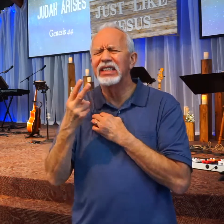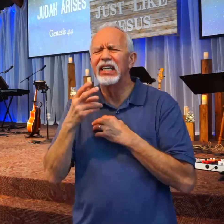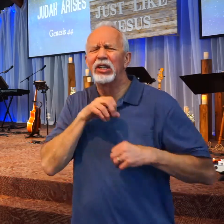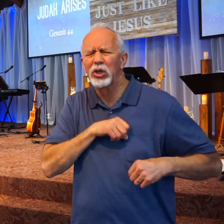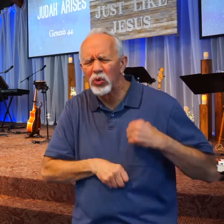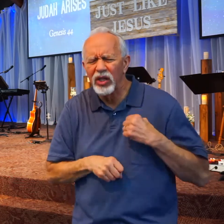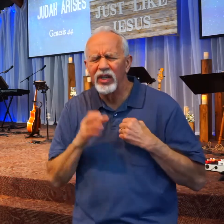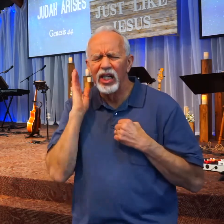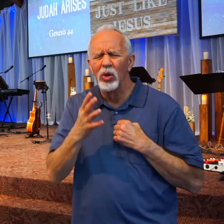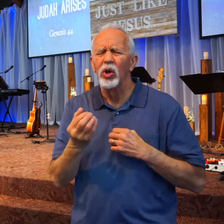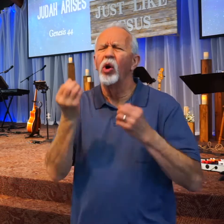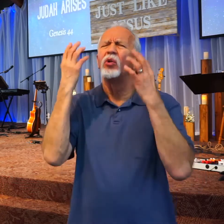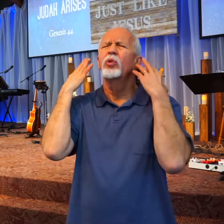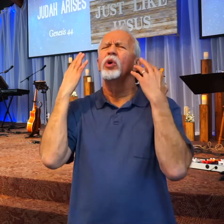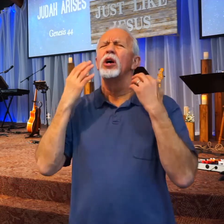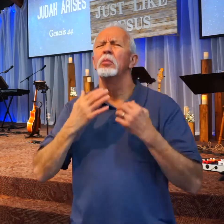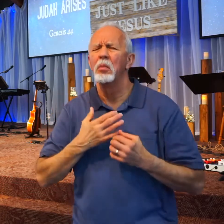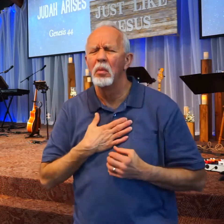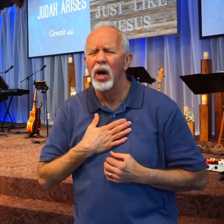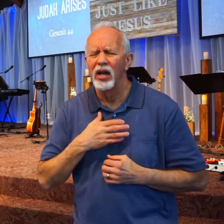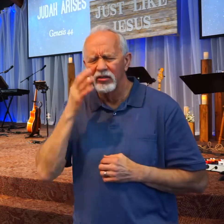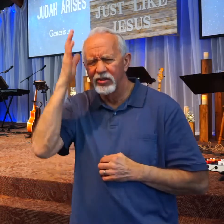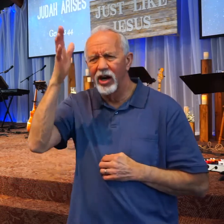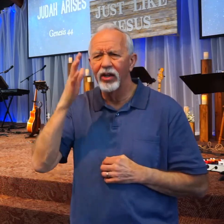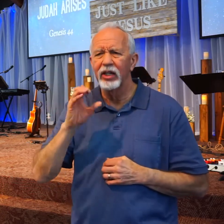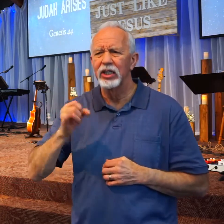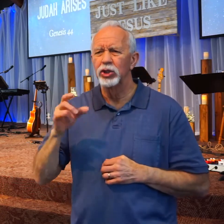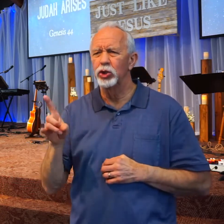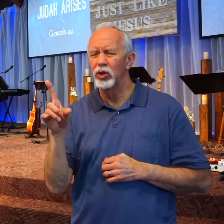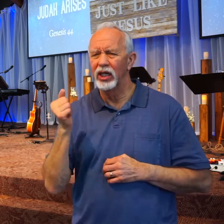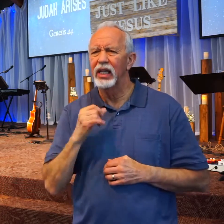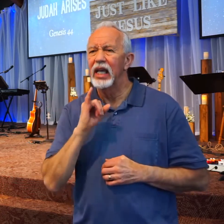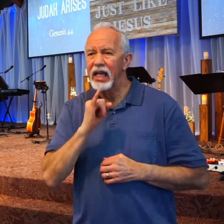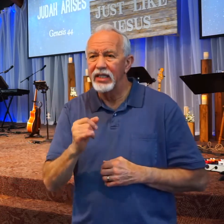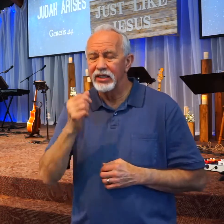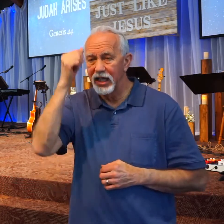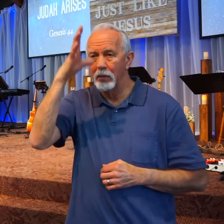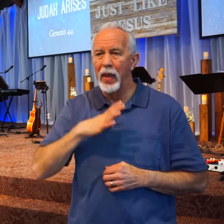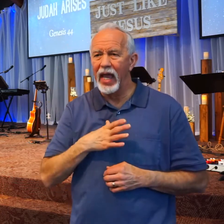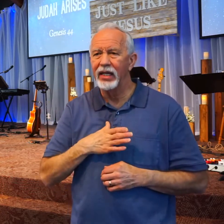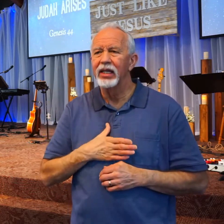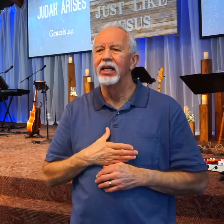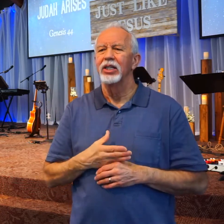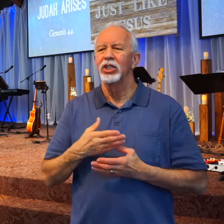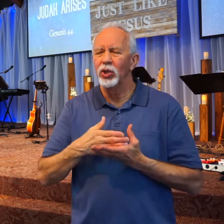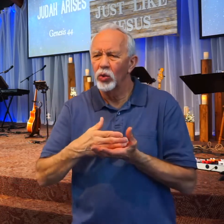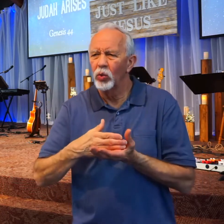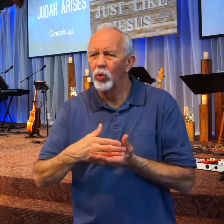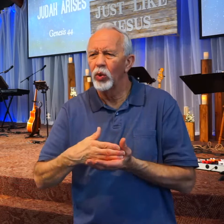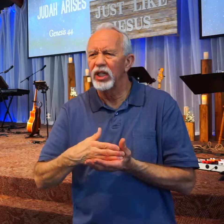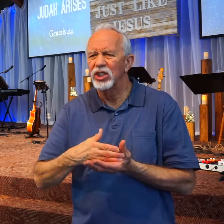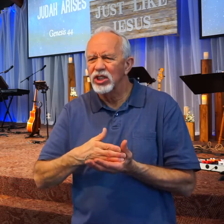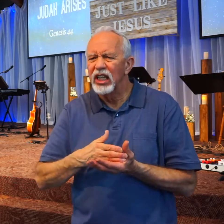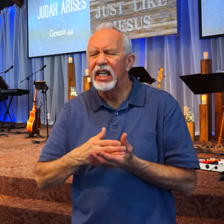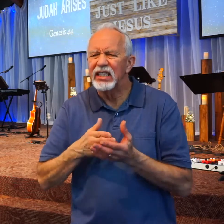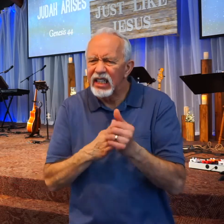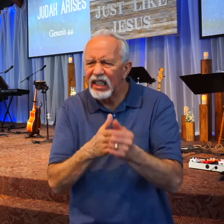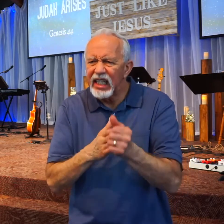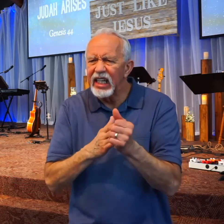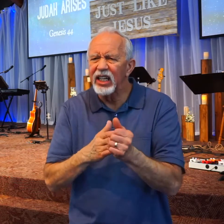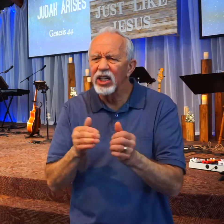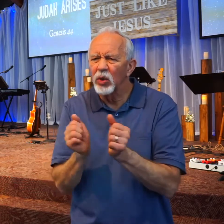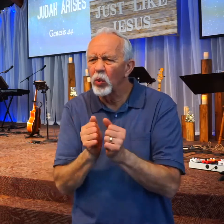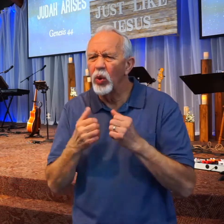father. Judah arises, and he is a man. He is rejecting passivity. He is leading